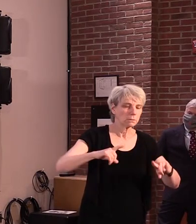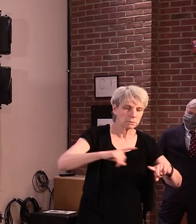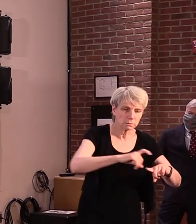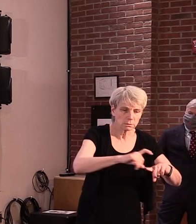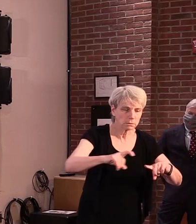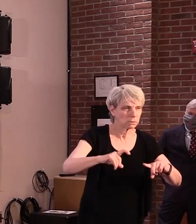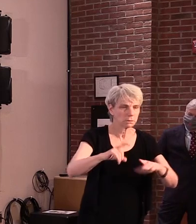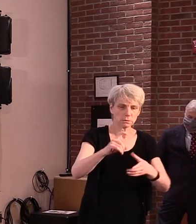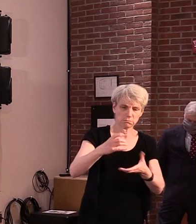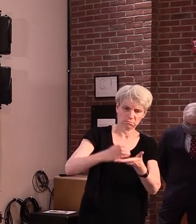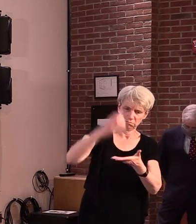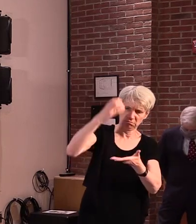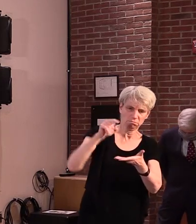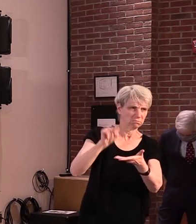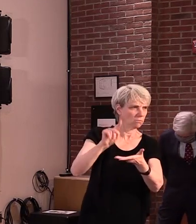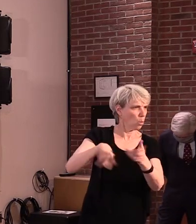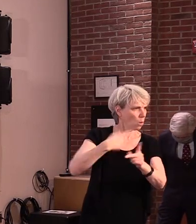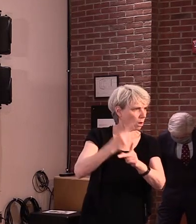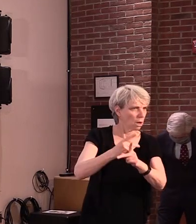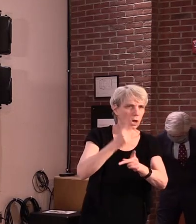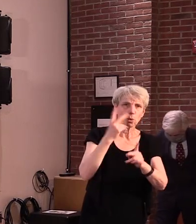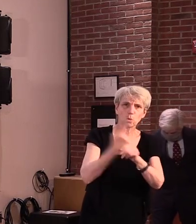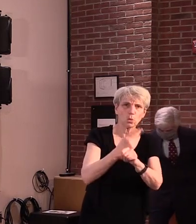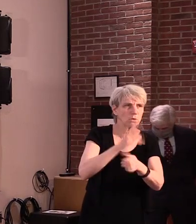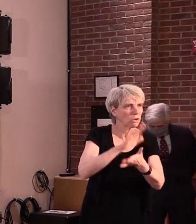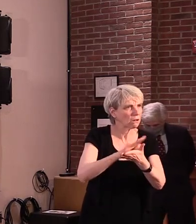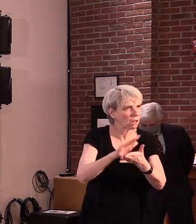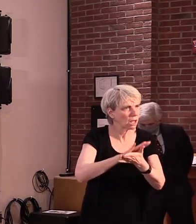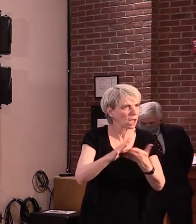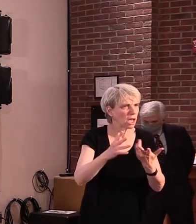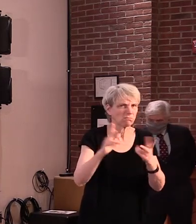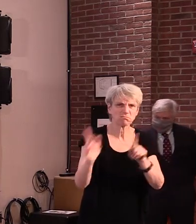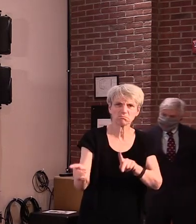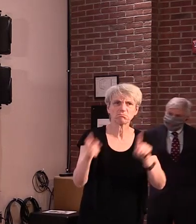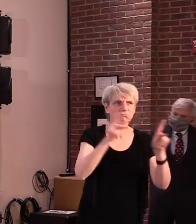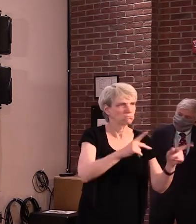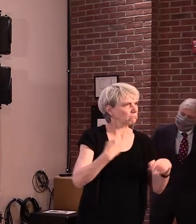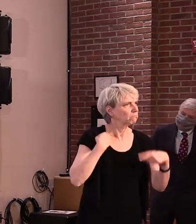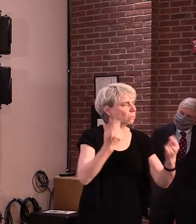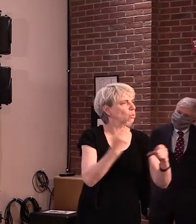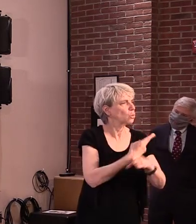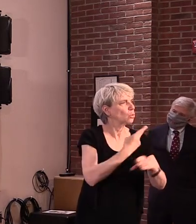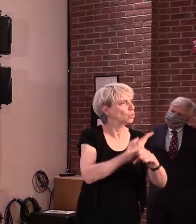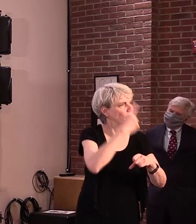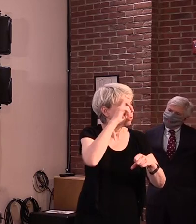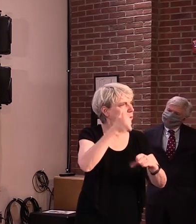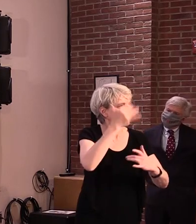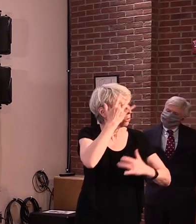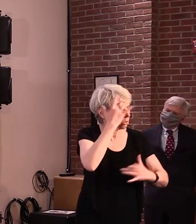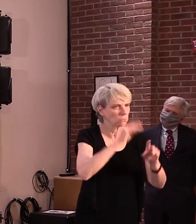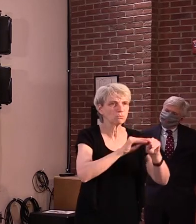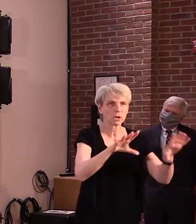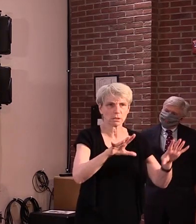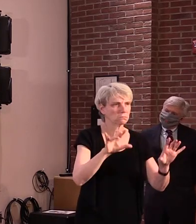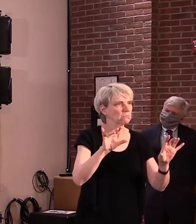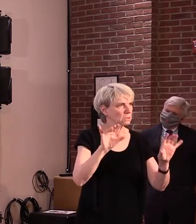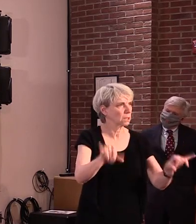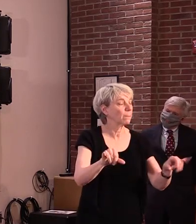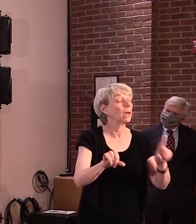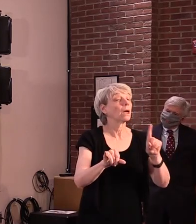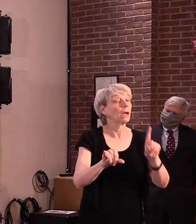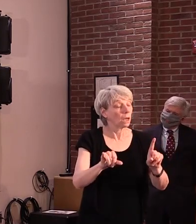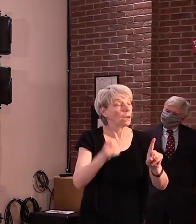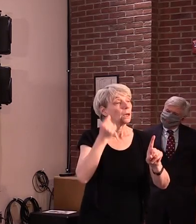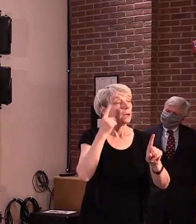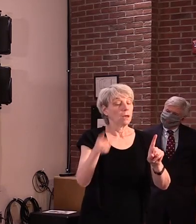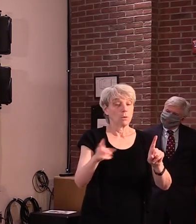and substances that are used for cleaning. So we haven't had to change that very much. What you're referring to, though, does have